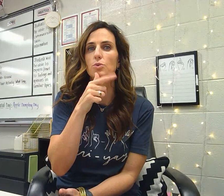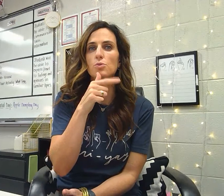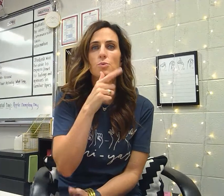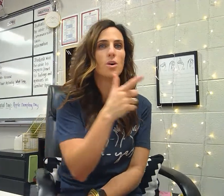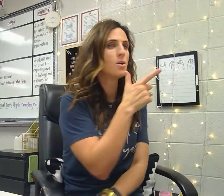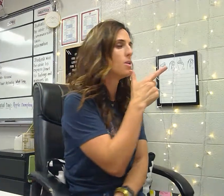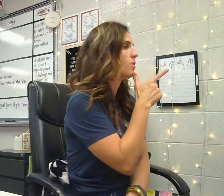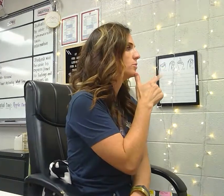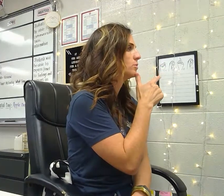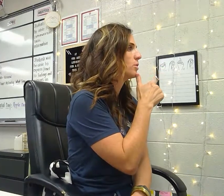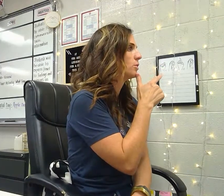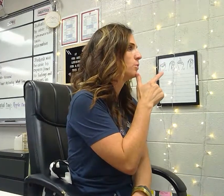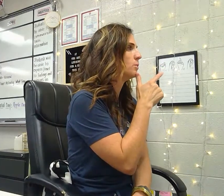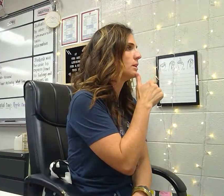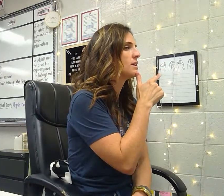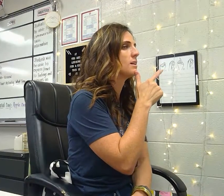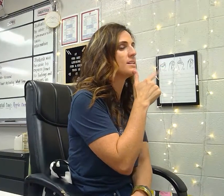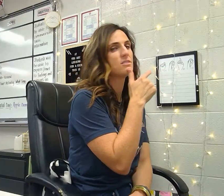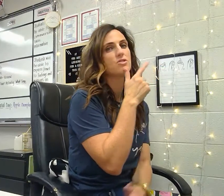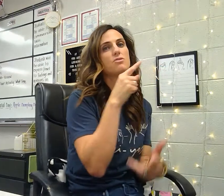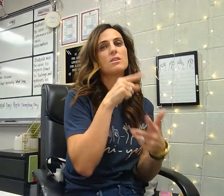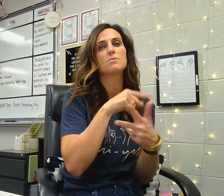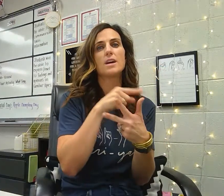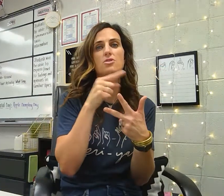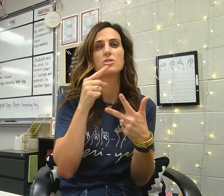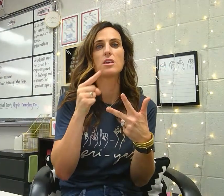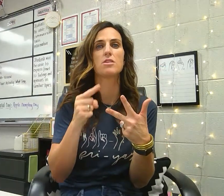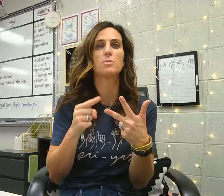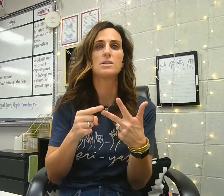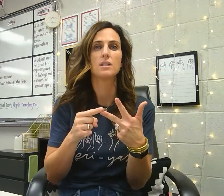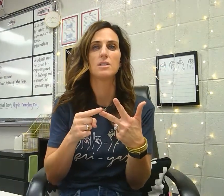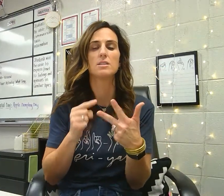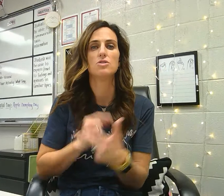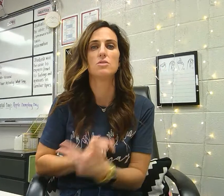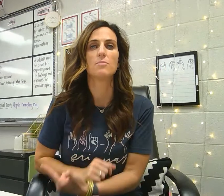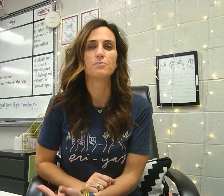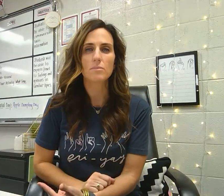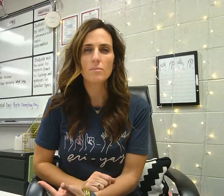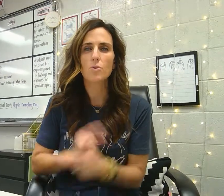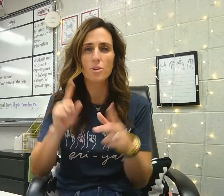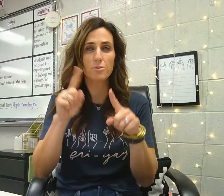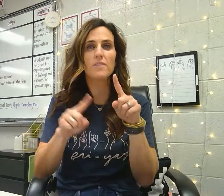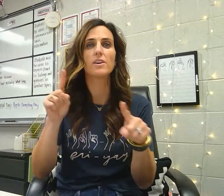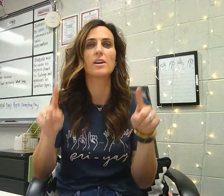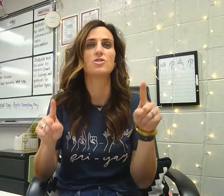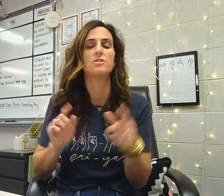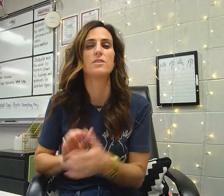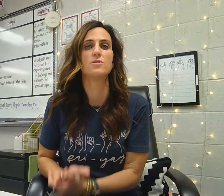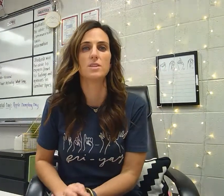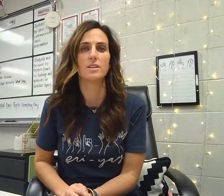who. Who. In class, I showed you that there was actually 3 signs that you could, or 3 variations of those signs that